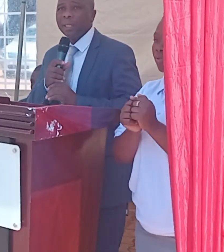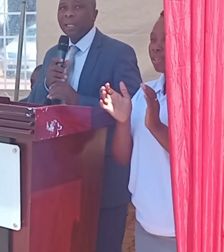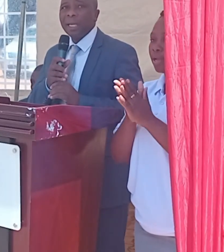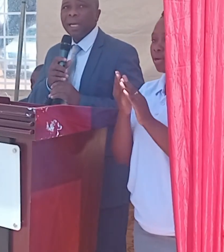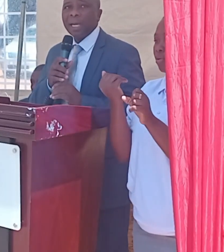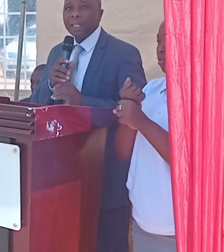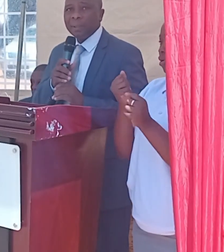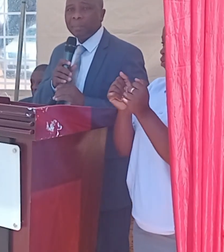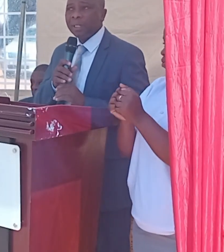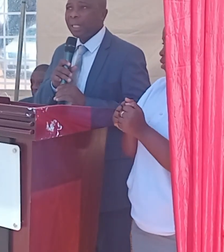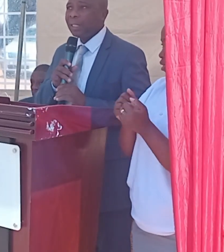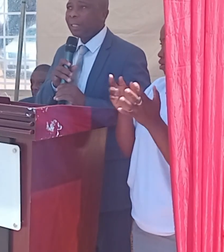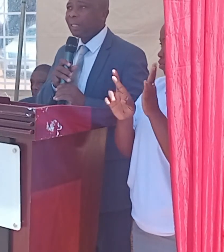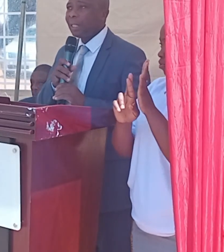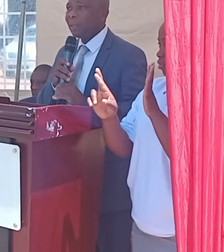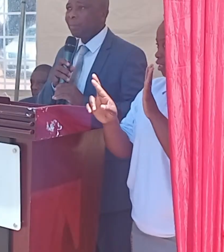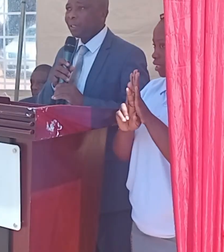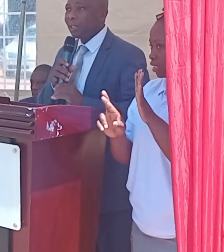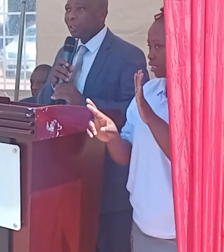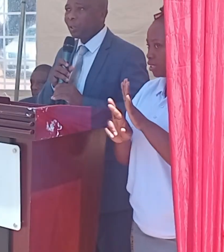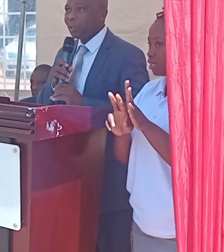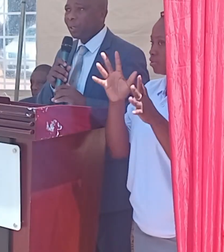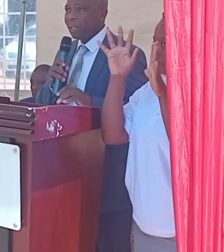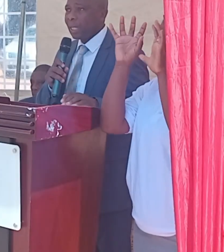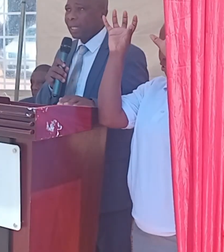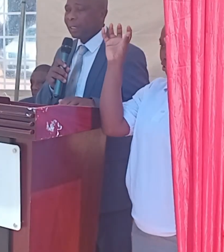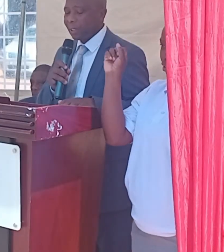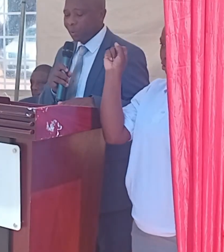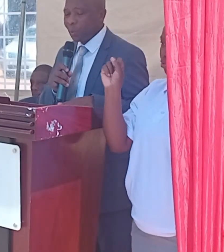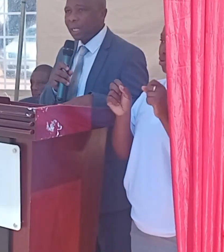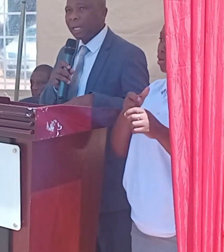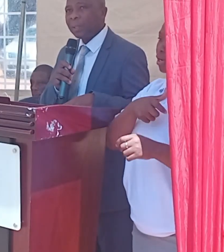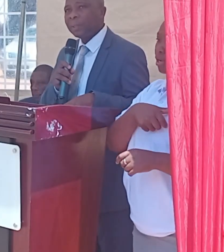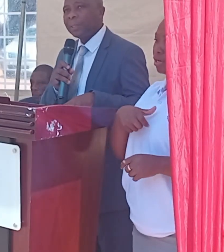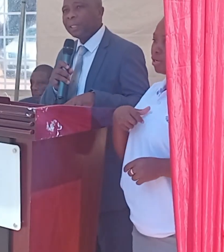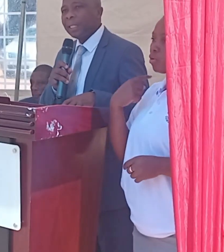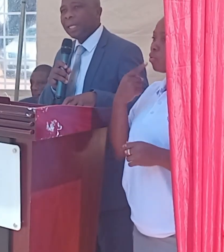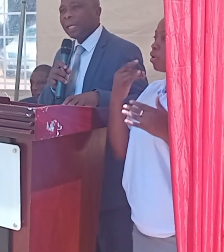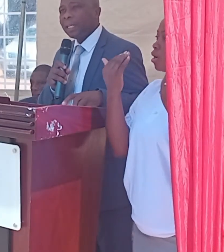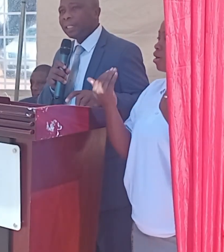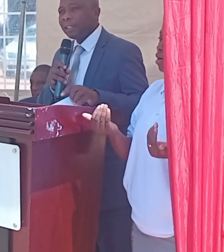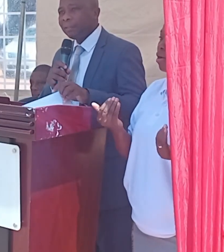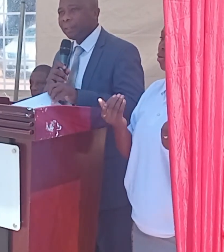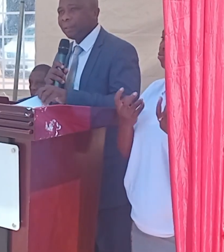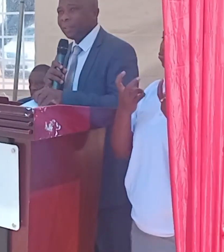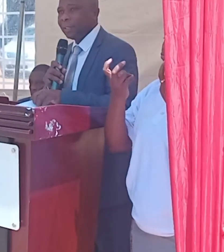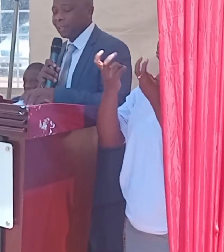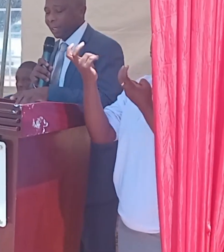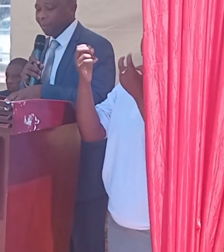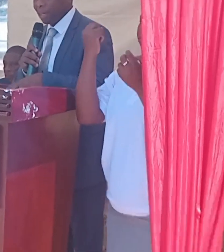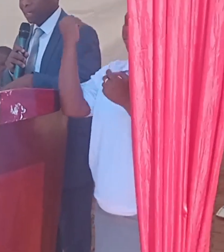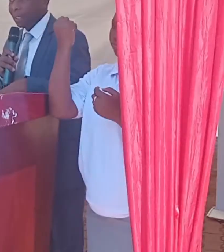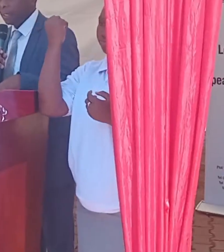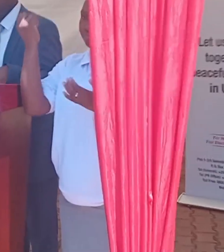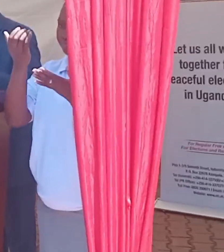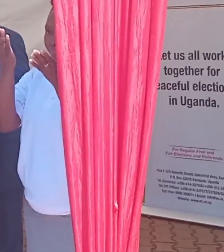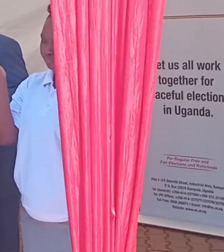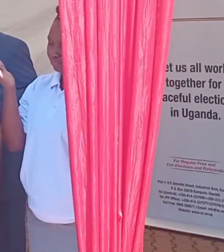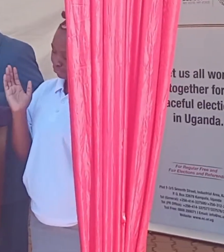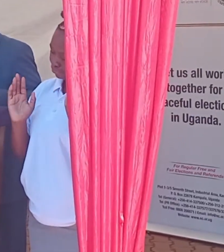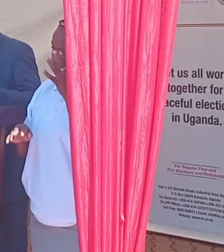with. They represent the presidential candidates who are now in the field